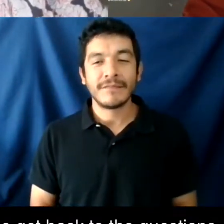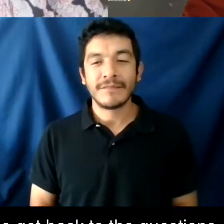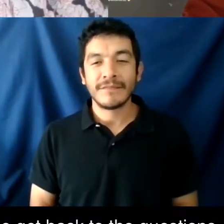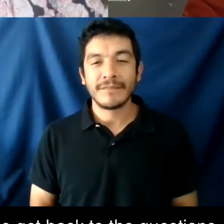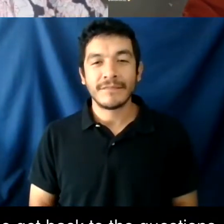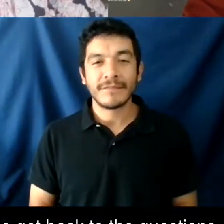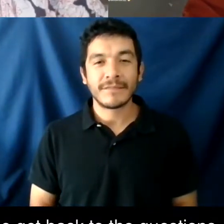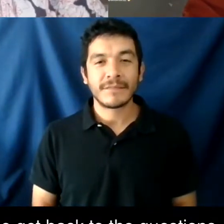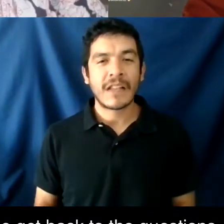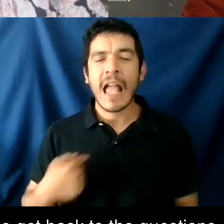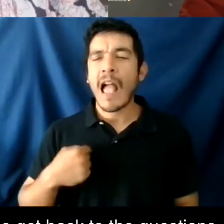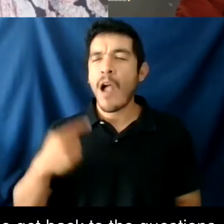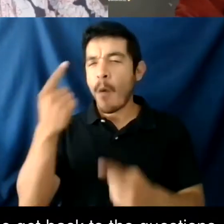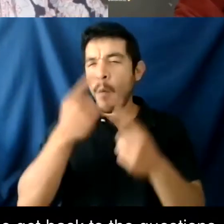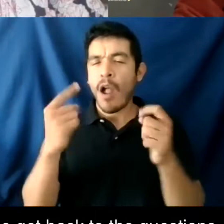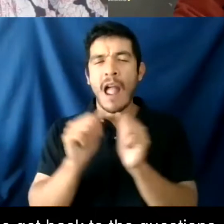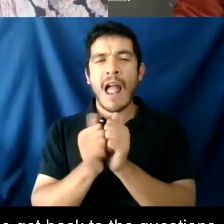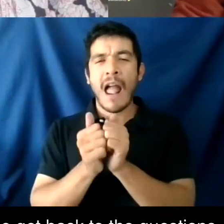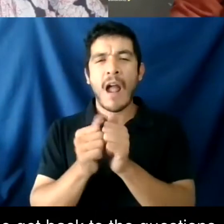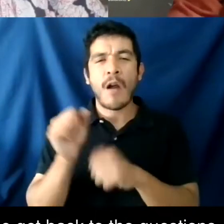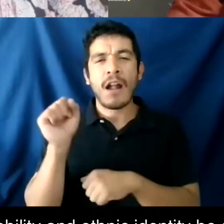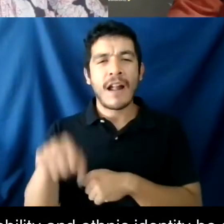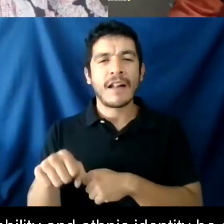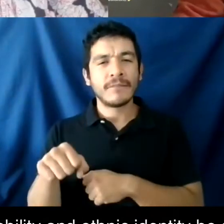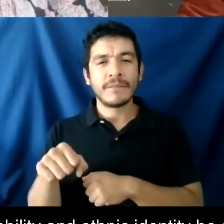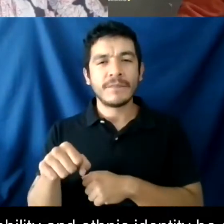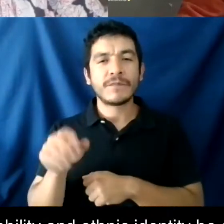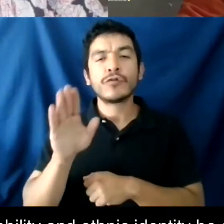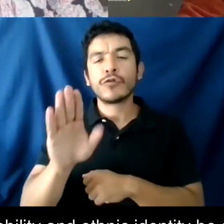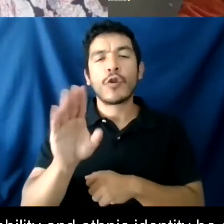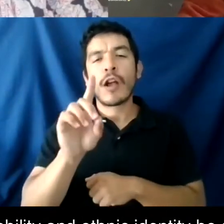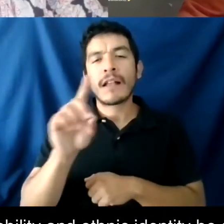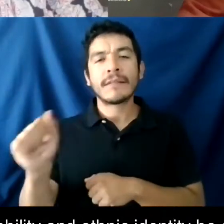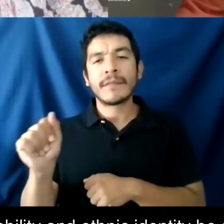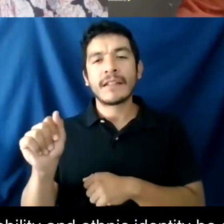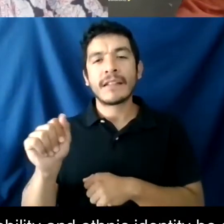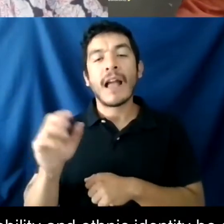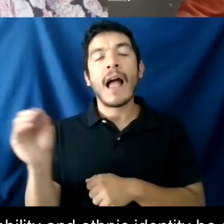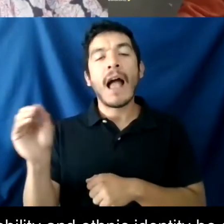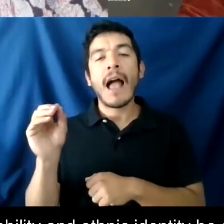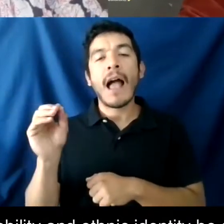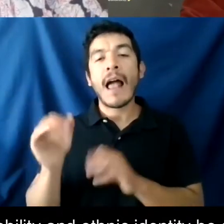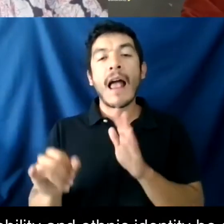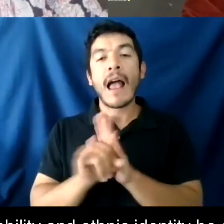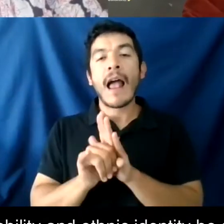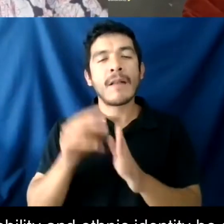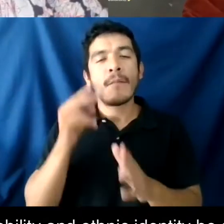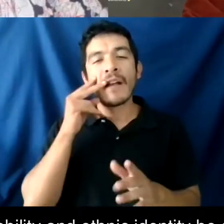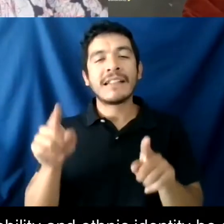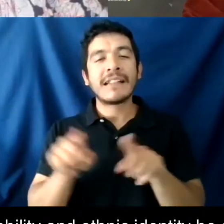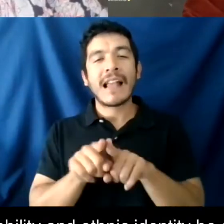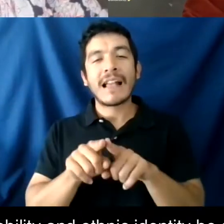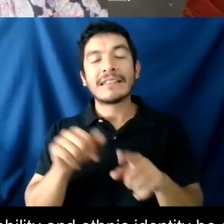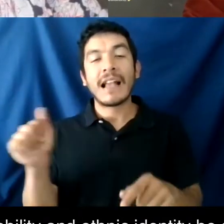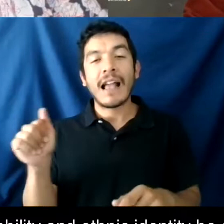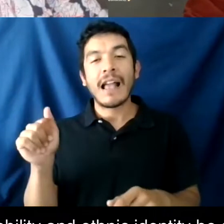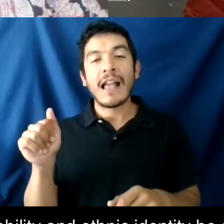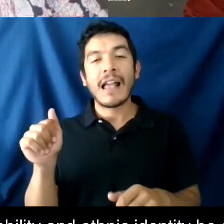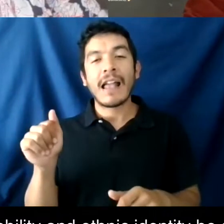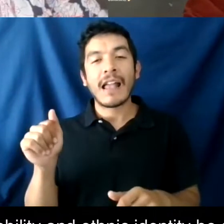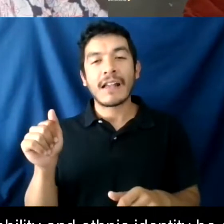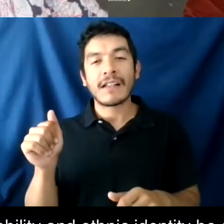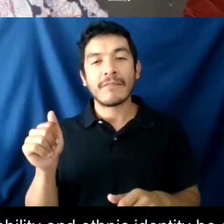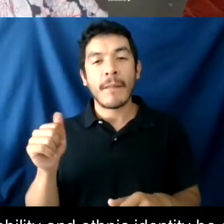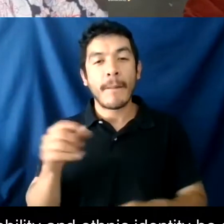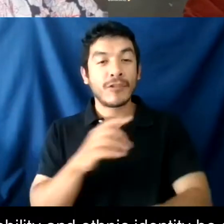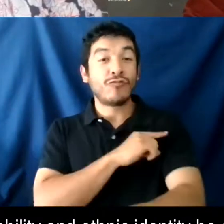I was wondering, how can your disability and ethnic identity be seen as an asset? Krista, could you